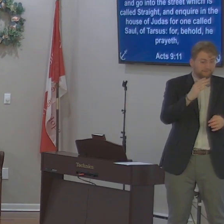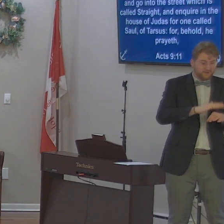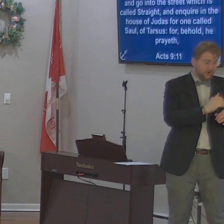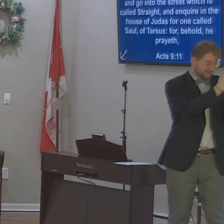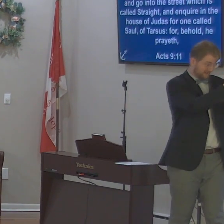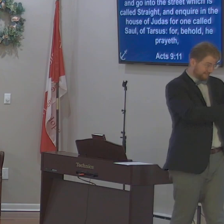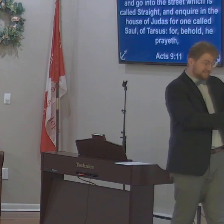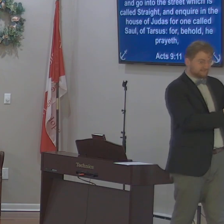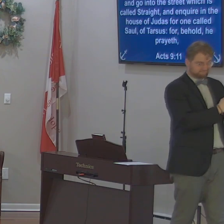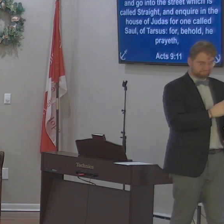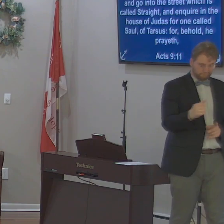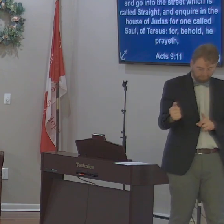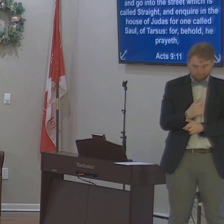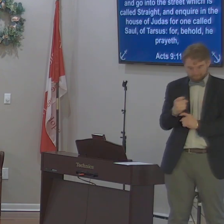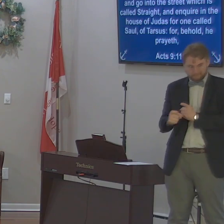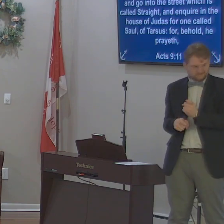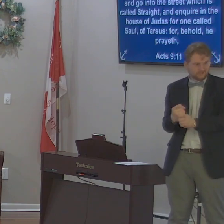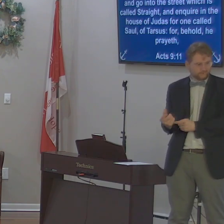kill.